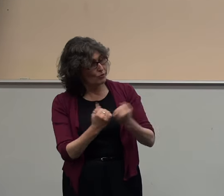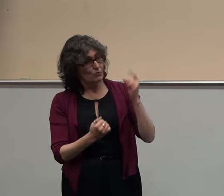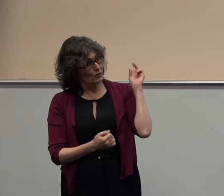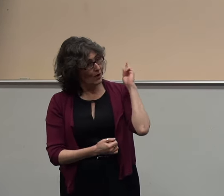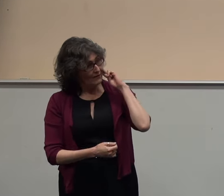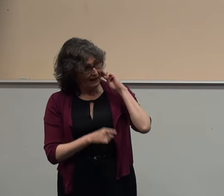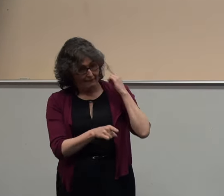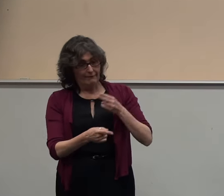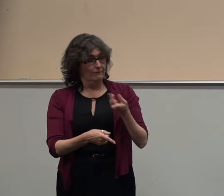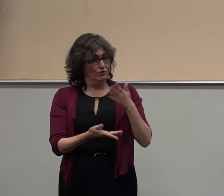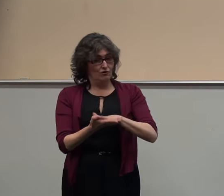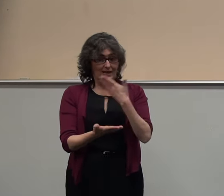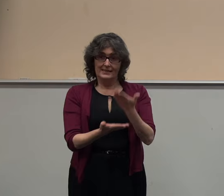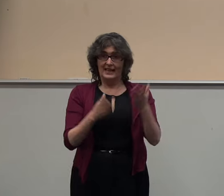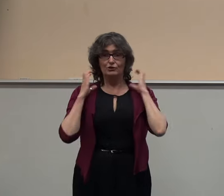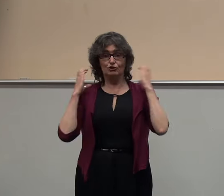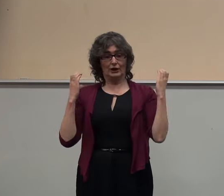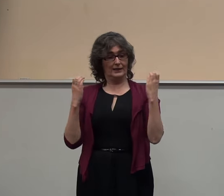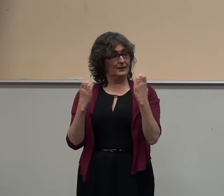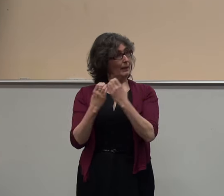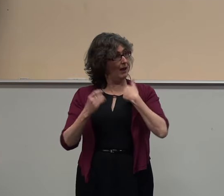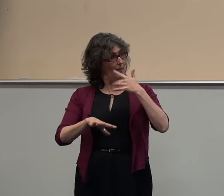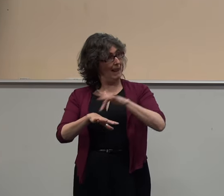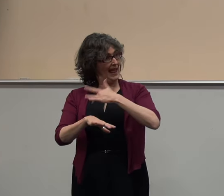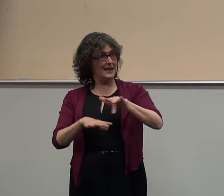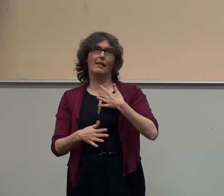shows maybe 30 years ago.